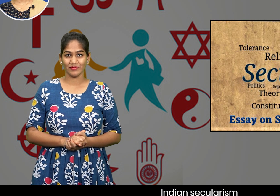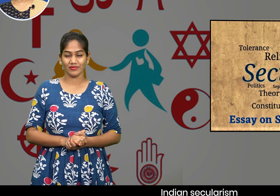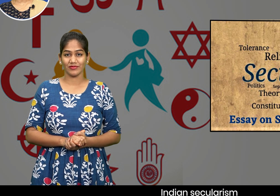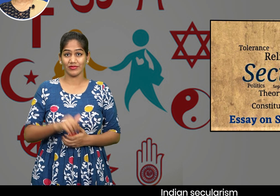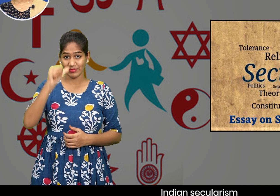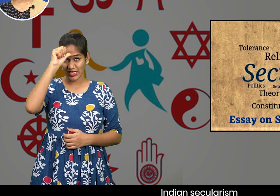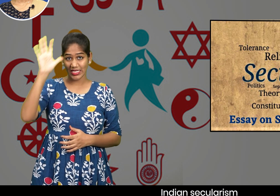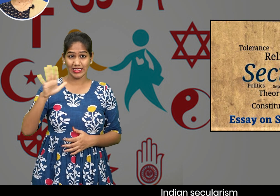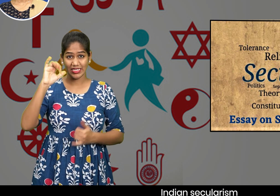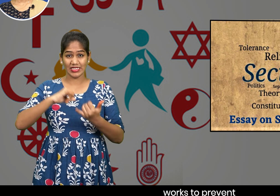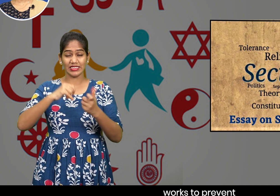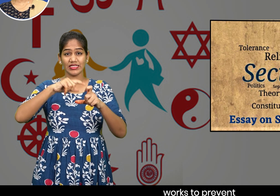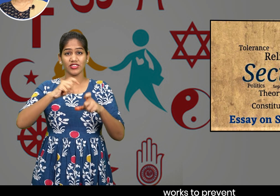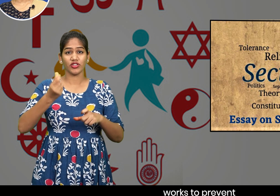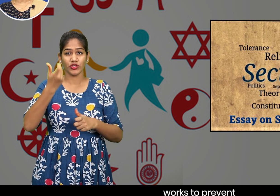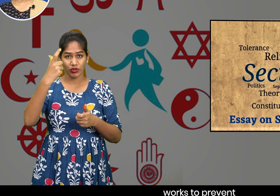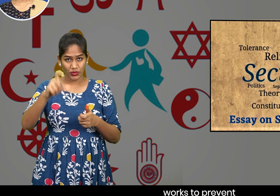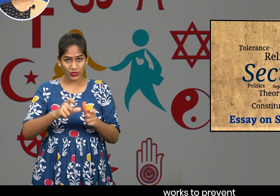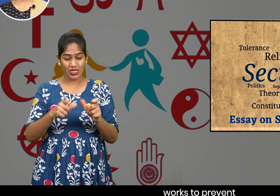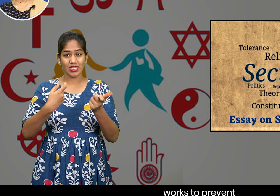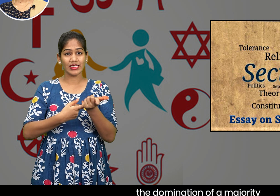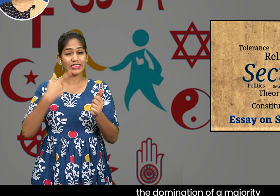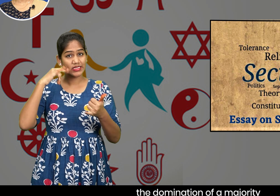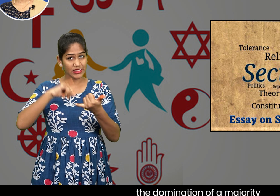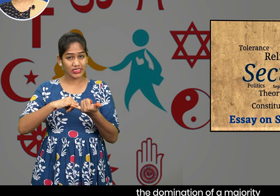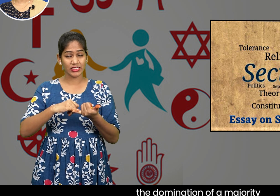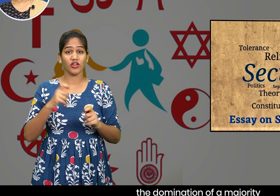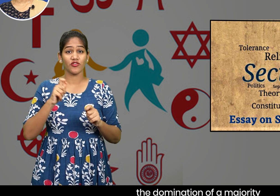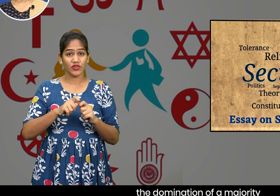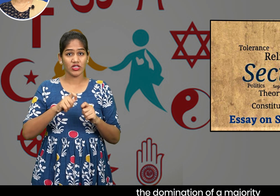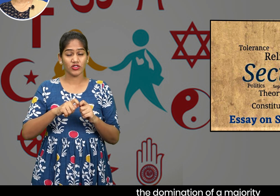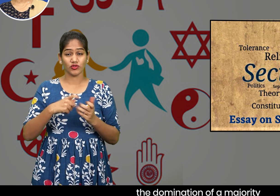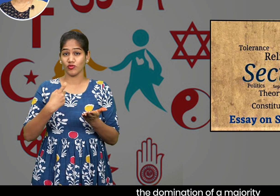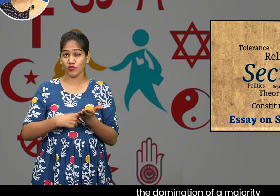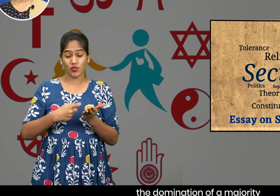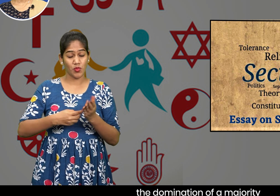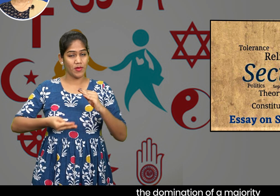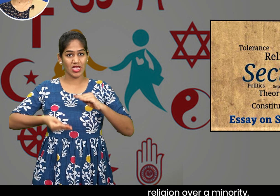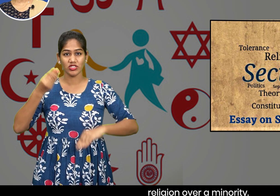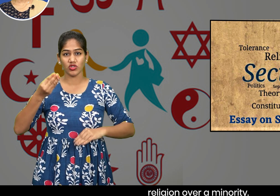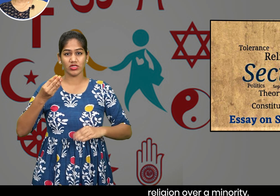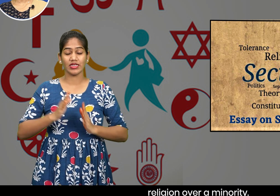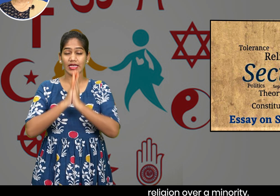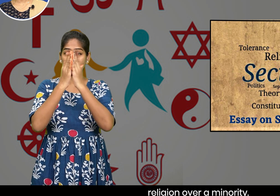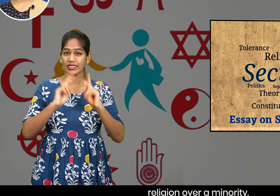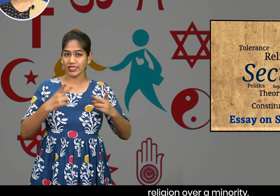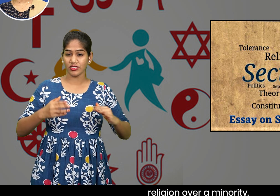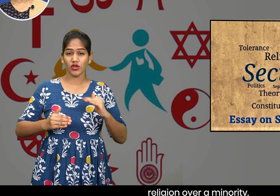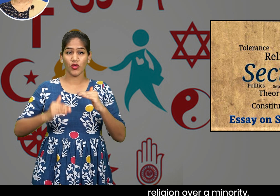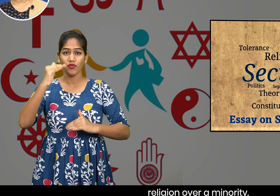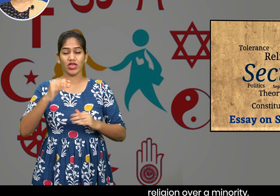Indian secularism works to prevent the domination of a majority religion over